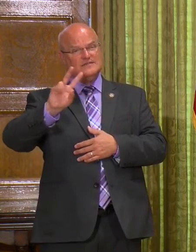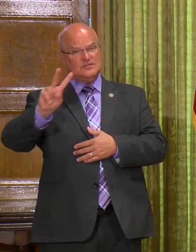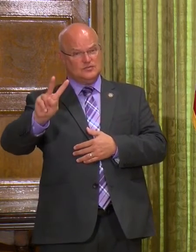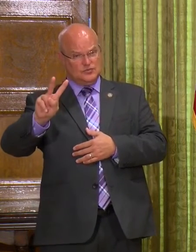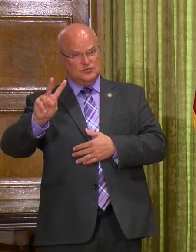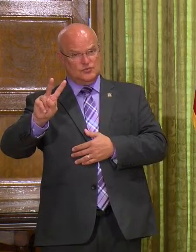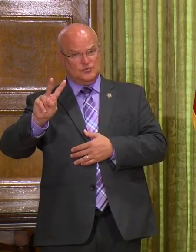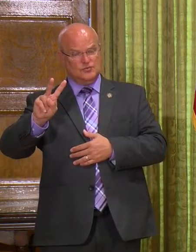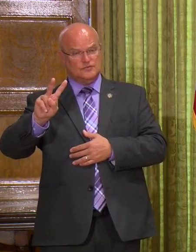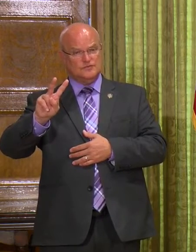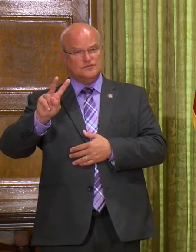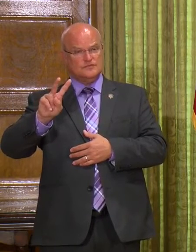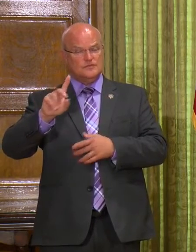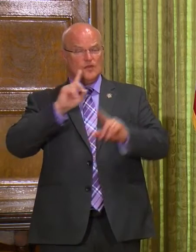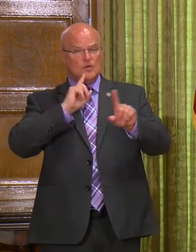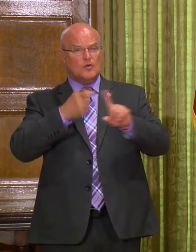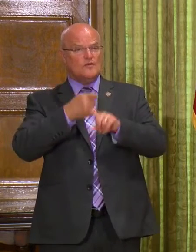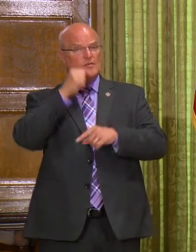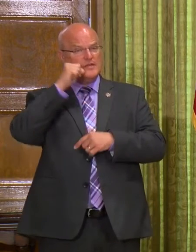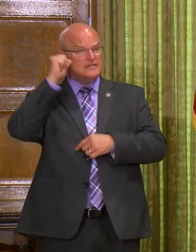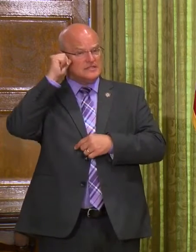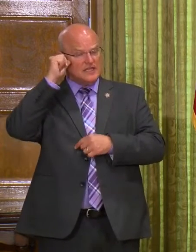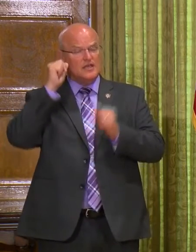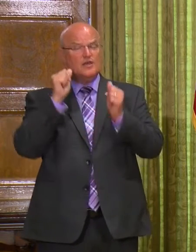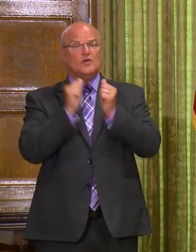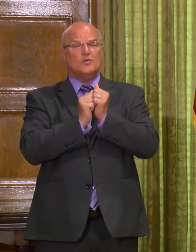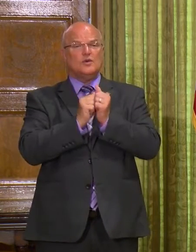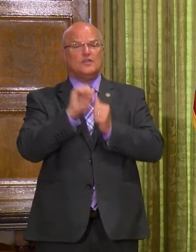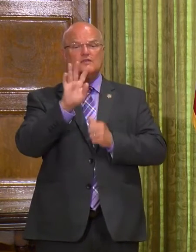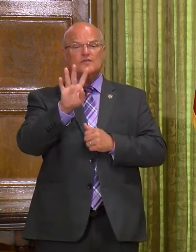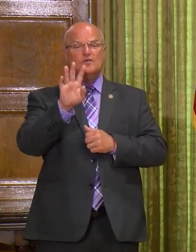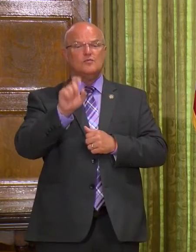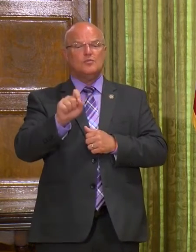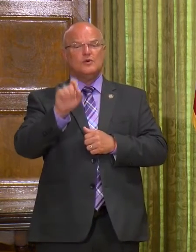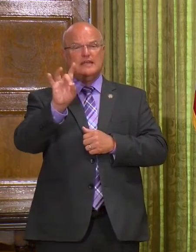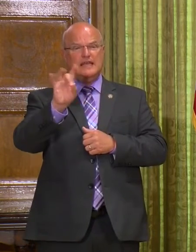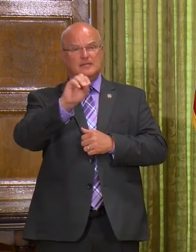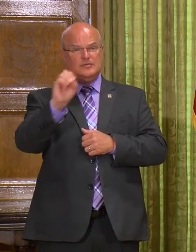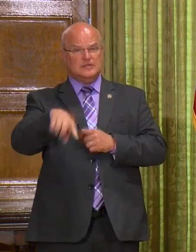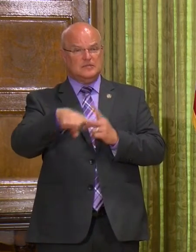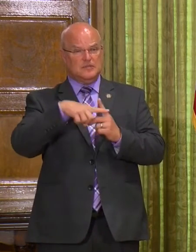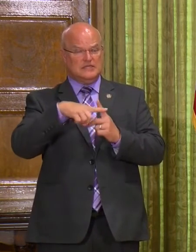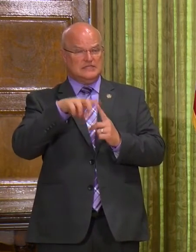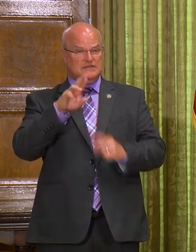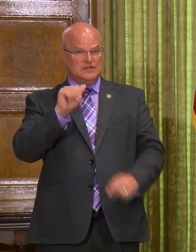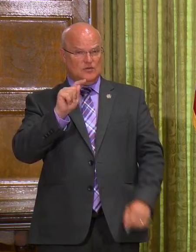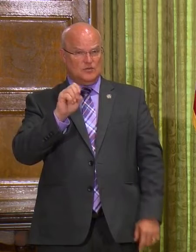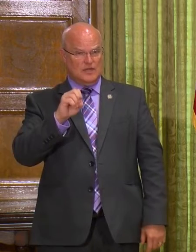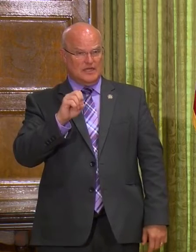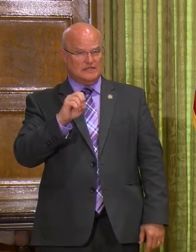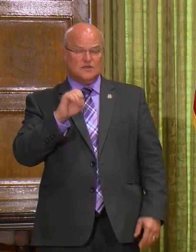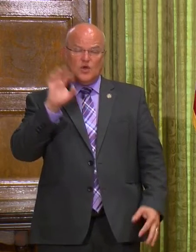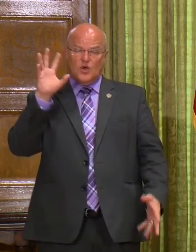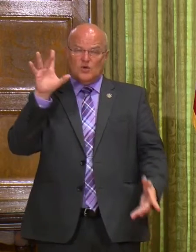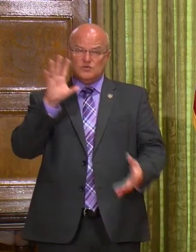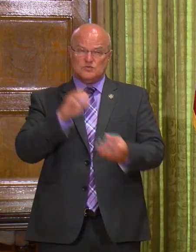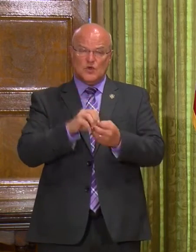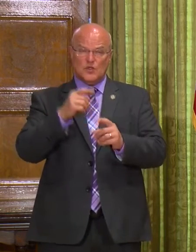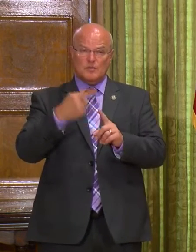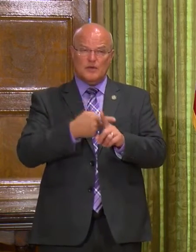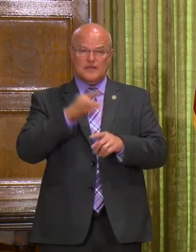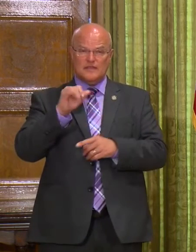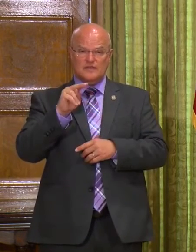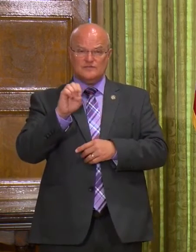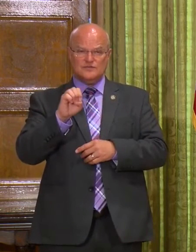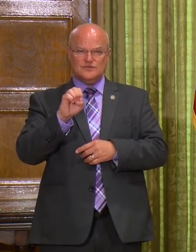3,872 reports from yesterday with a 4.8% positivity. So our total for the month of June so